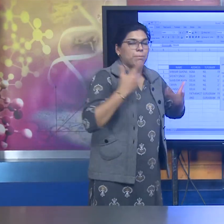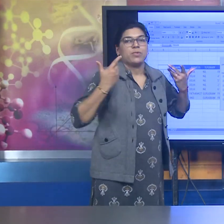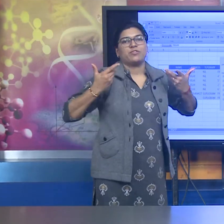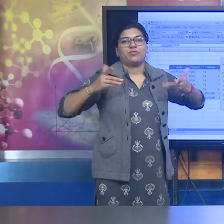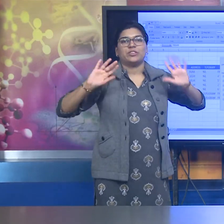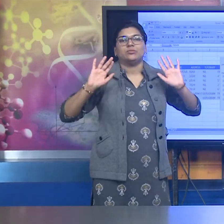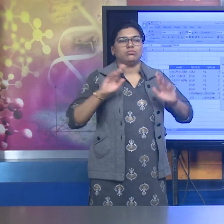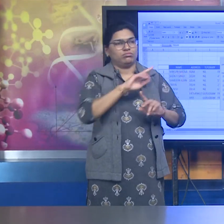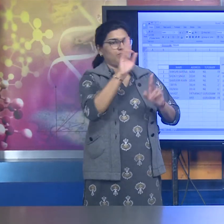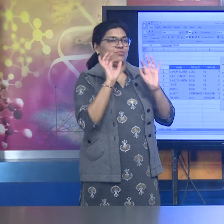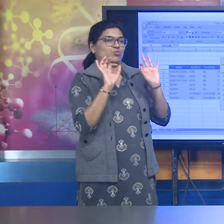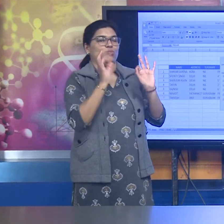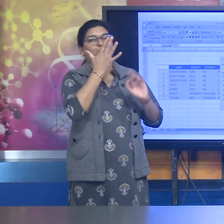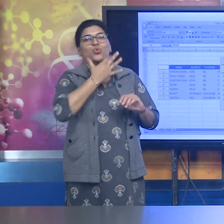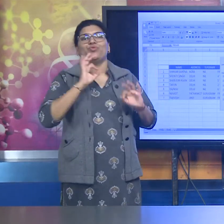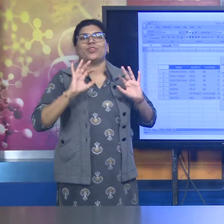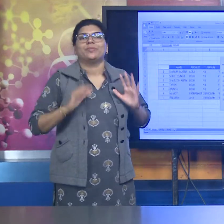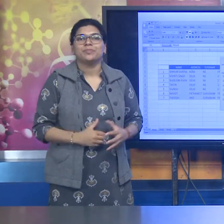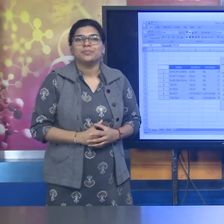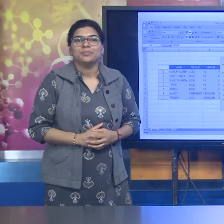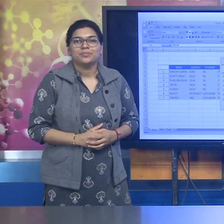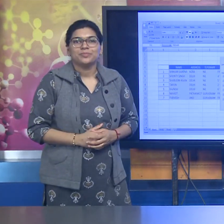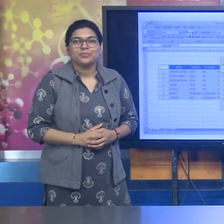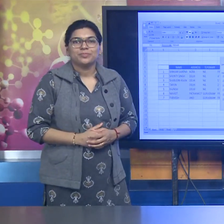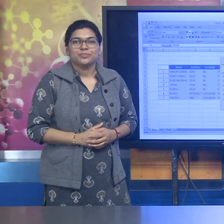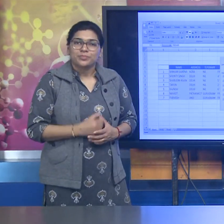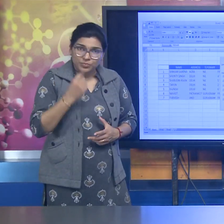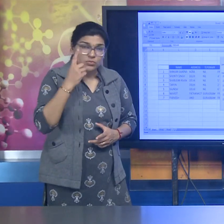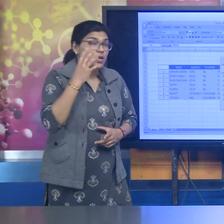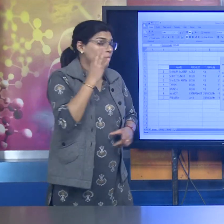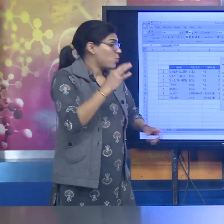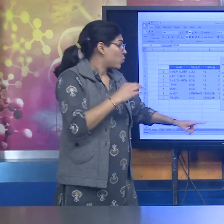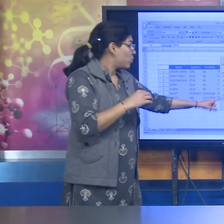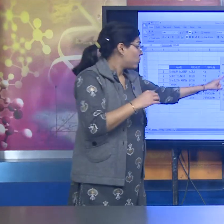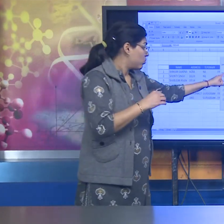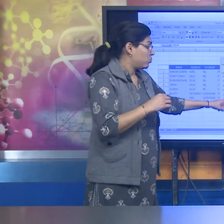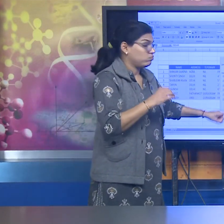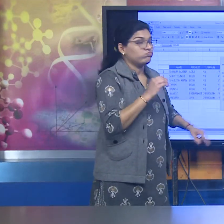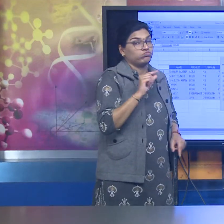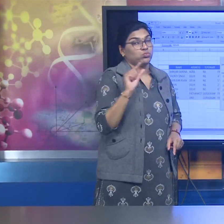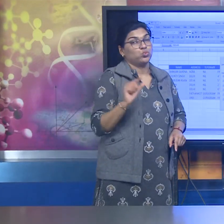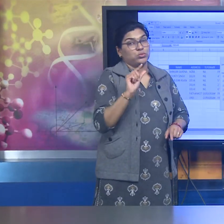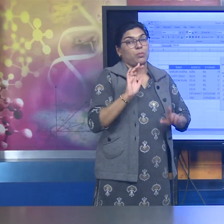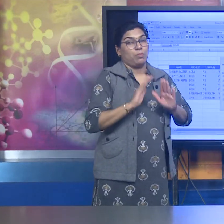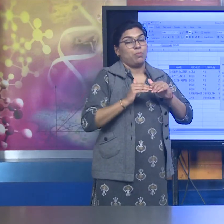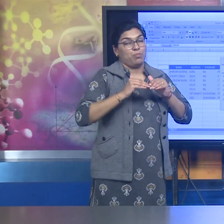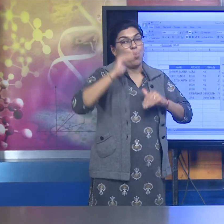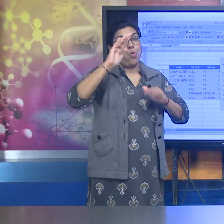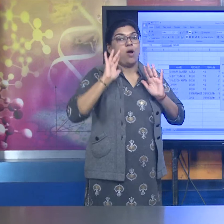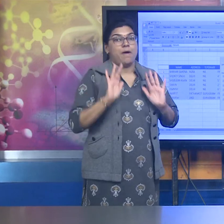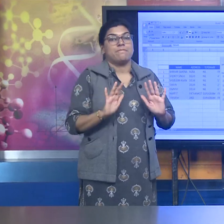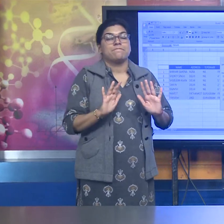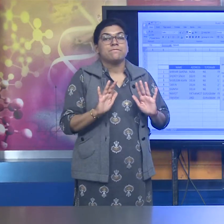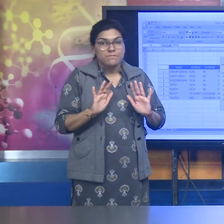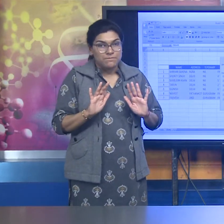And if you find it perfect, you can click it on the OK and it will be finished. It is